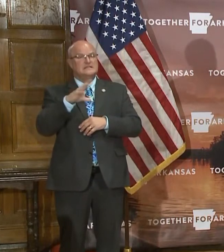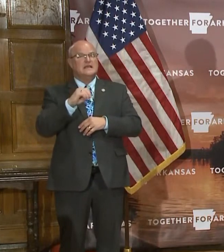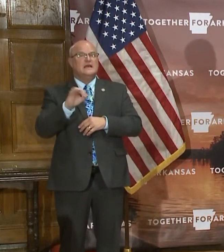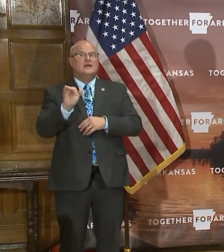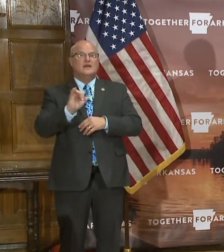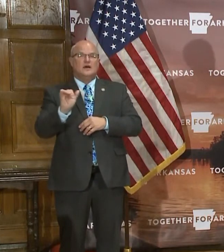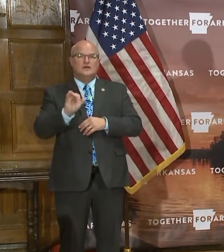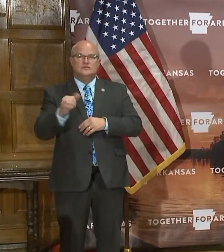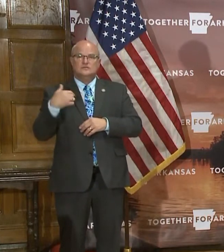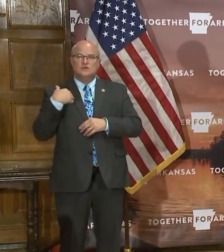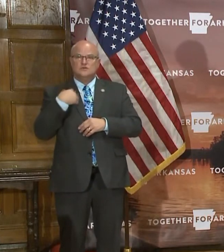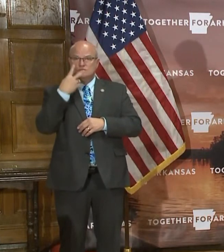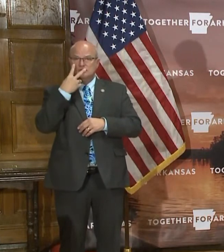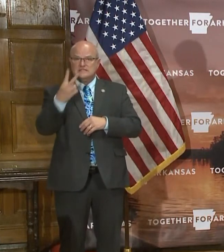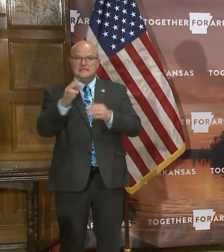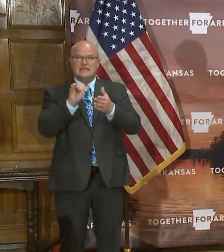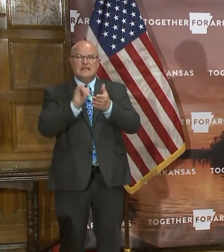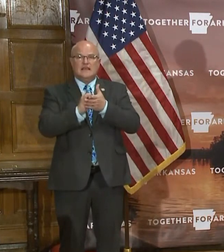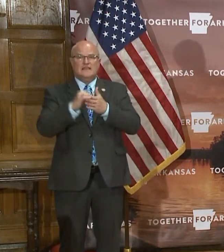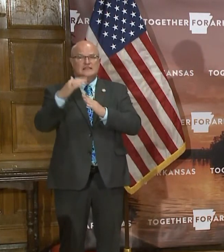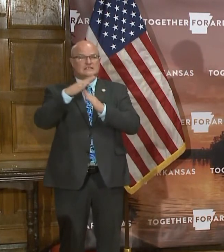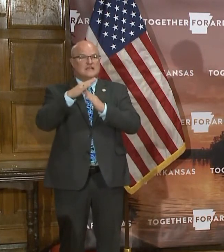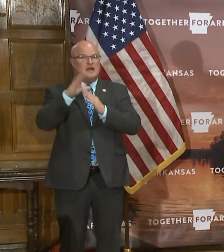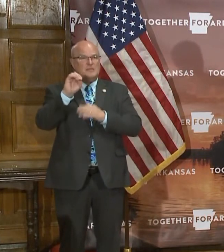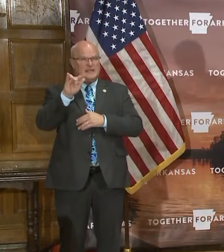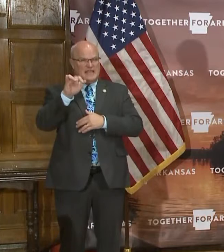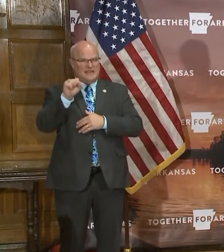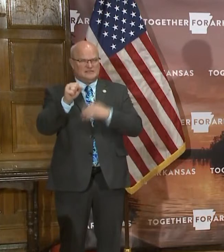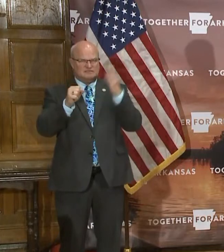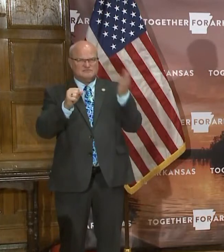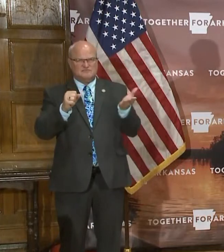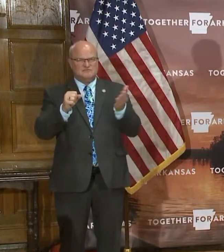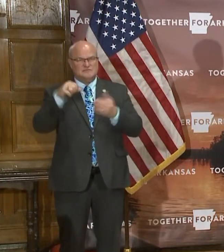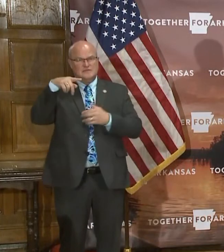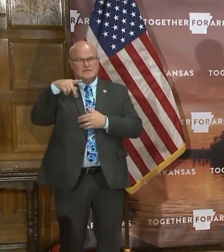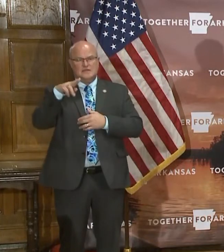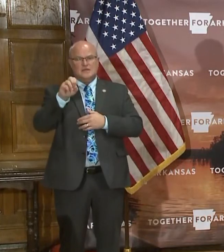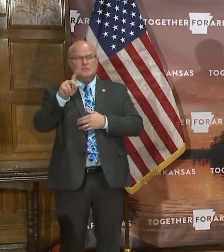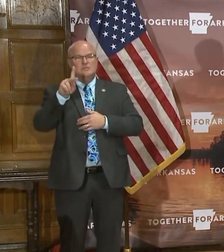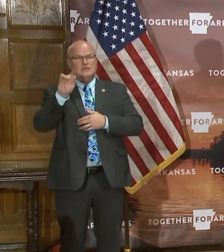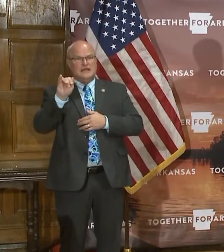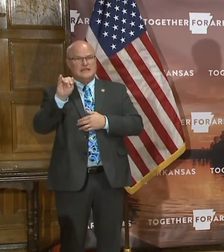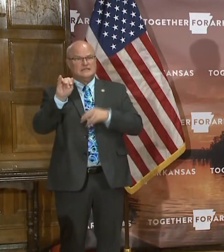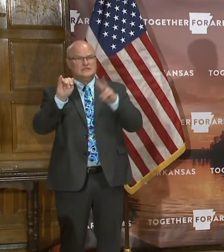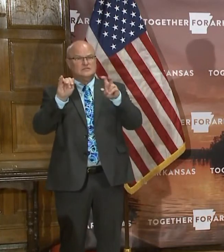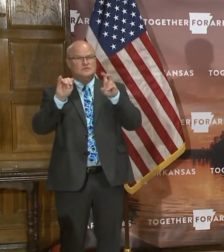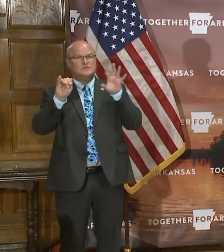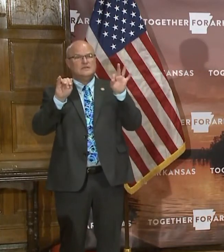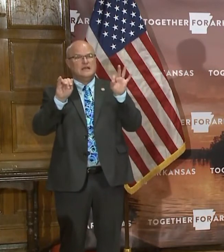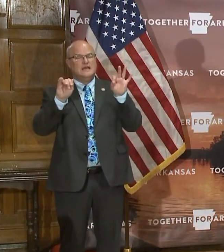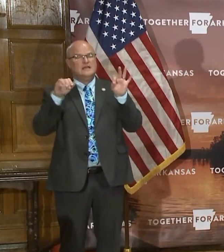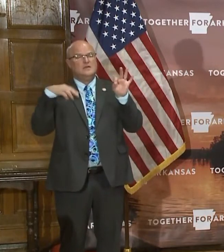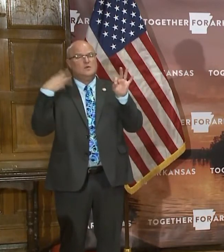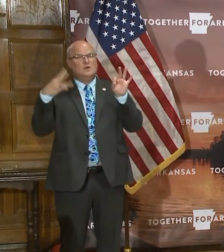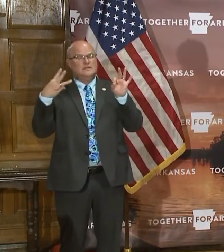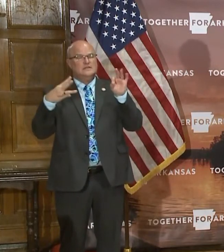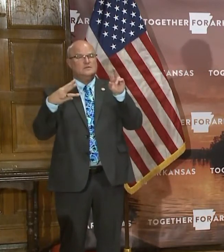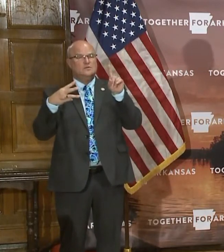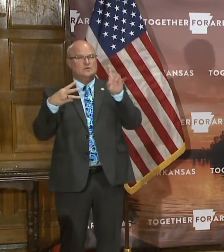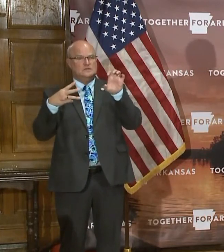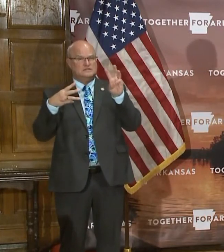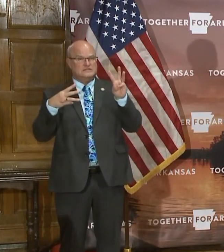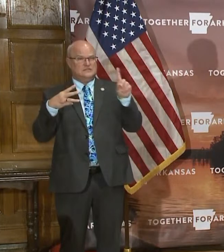then you can see the top counties there as well. Pulaski County, 209, Washington County,